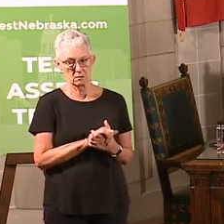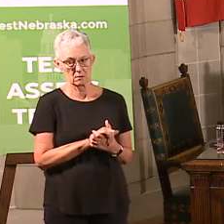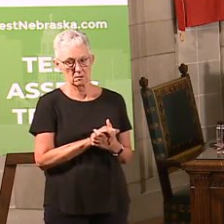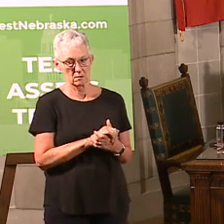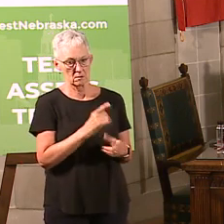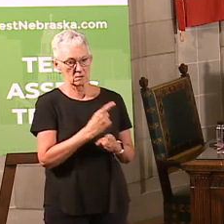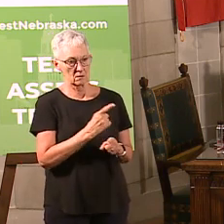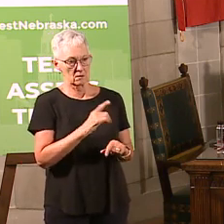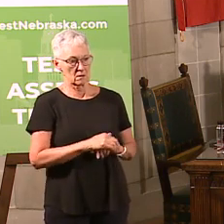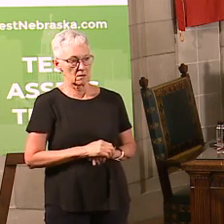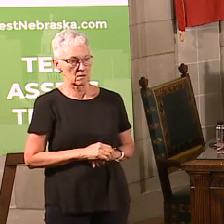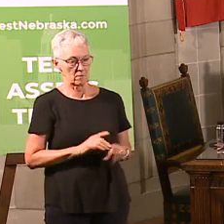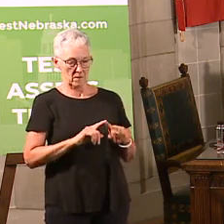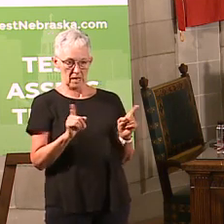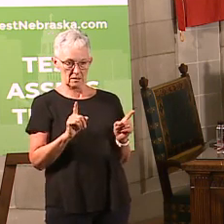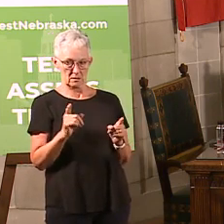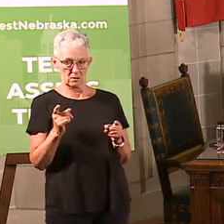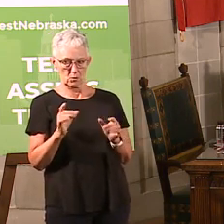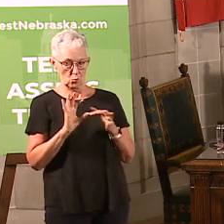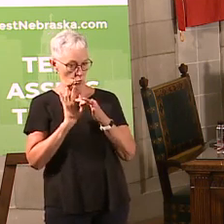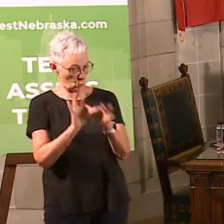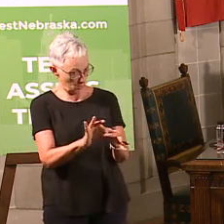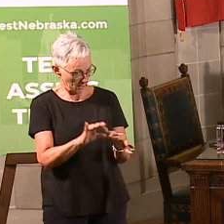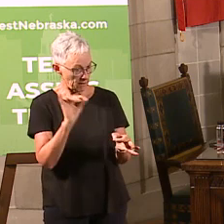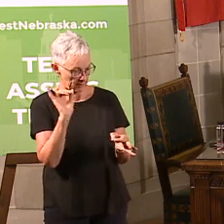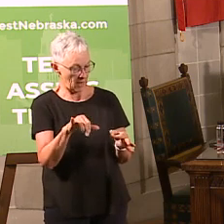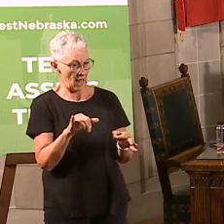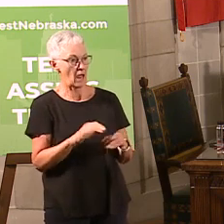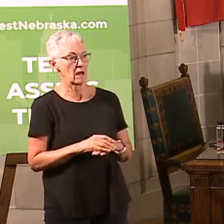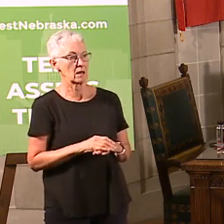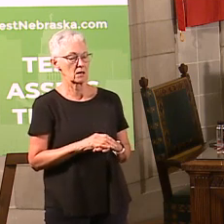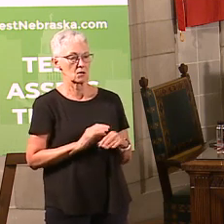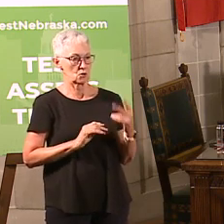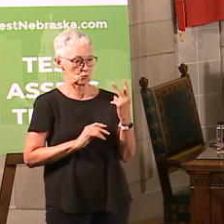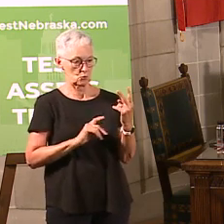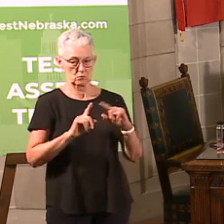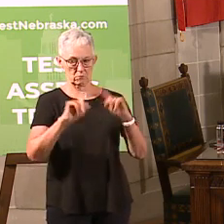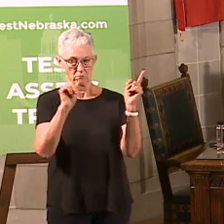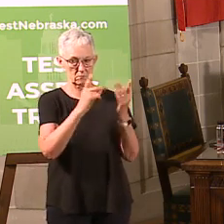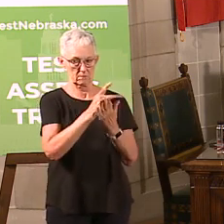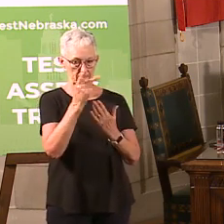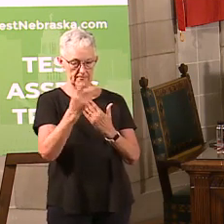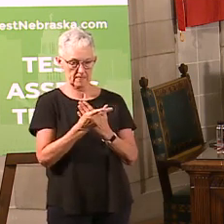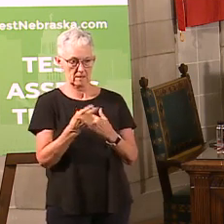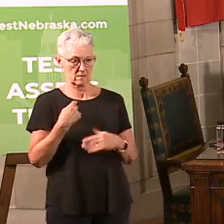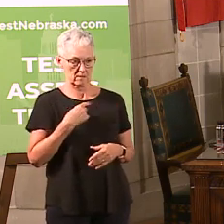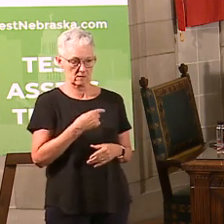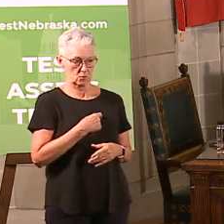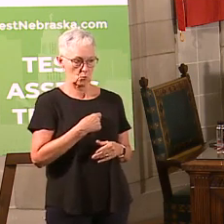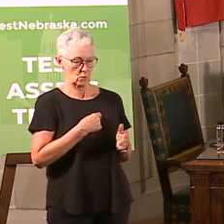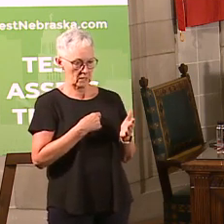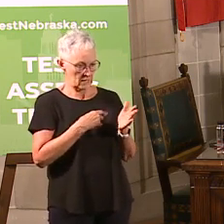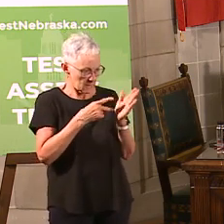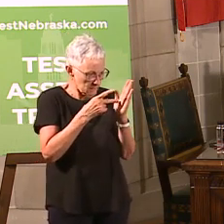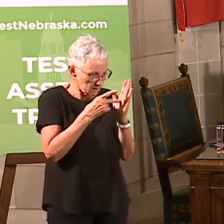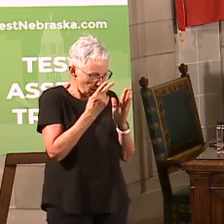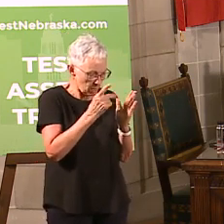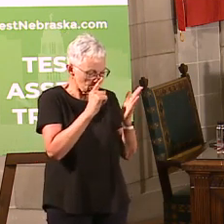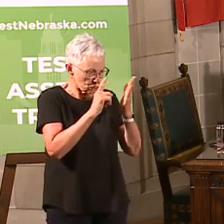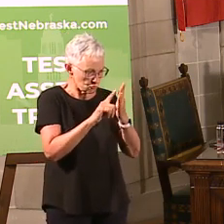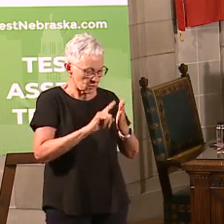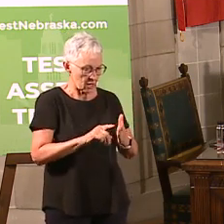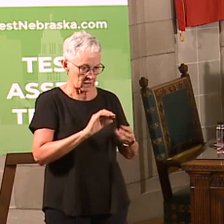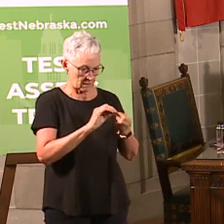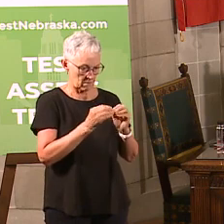so, but as part of that process, when the two different programs, we had actually double counted the numbers from